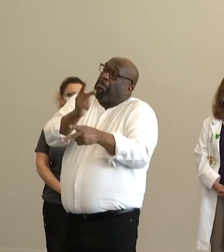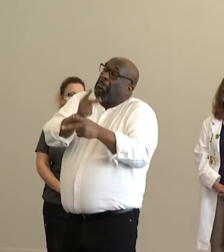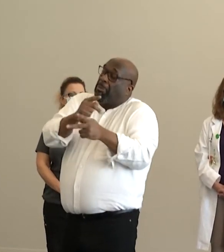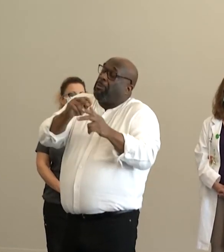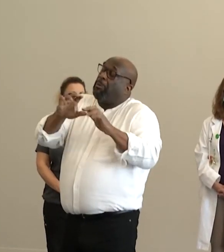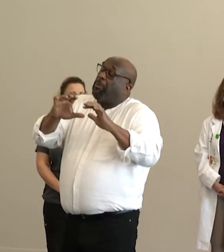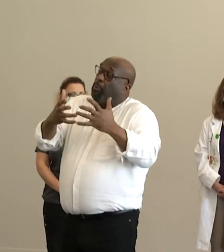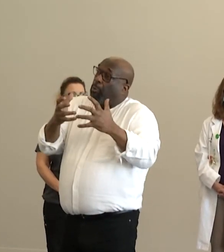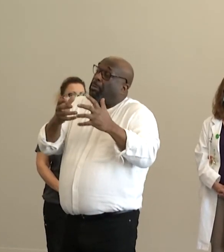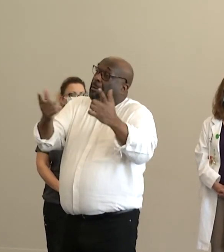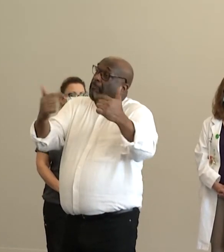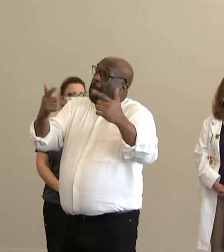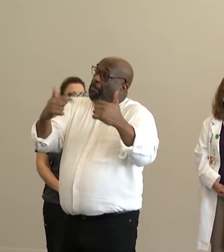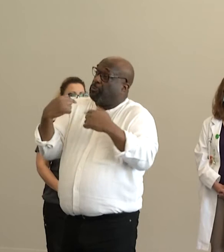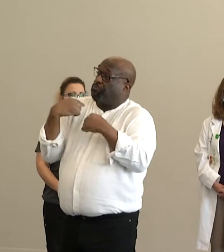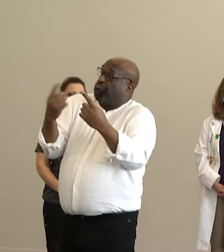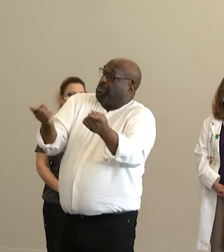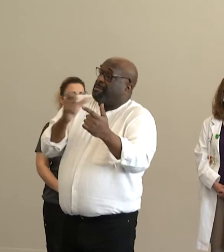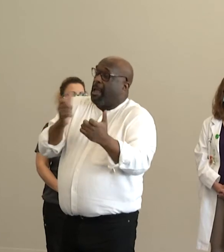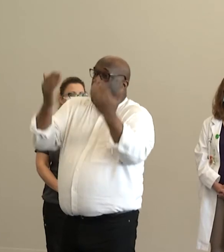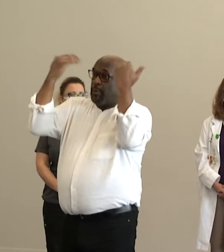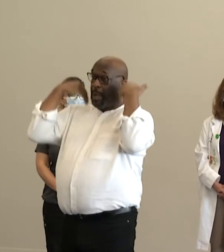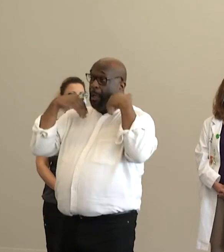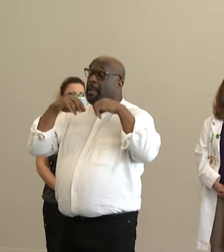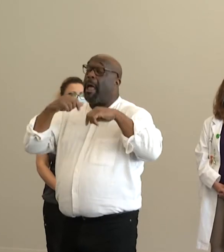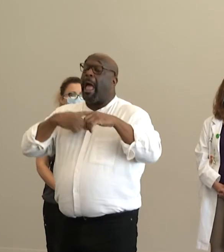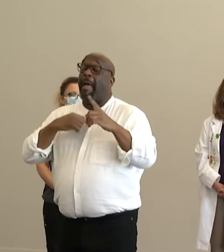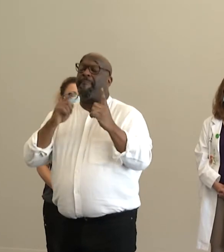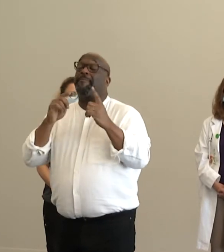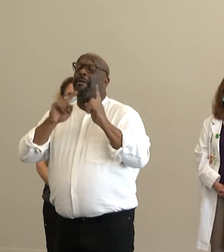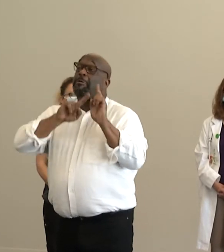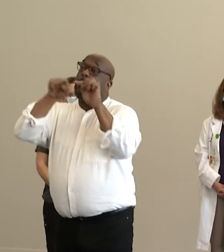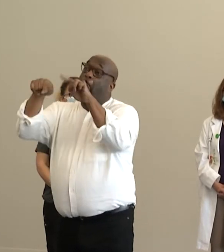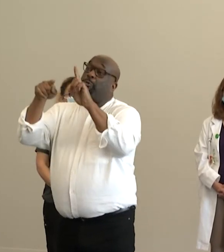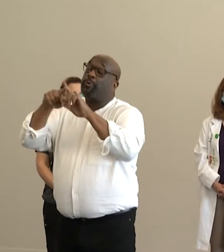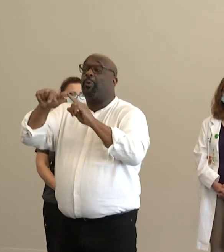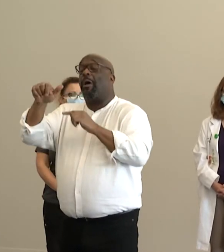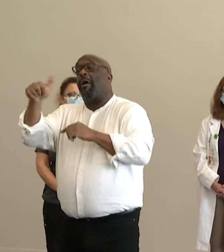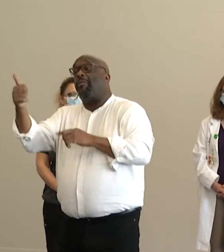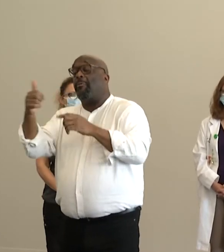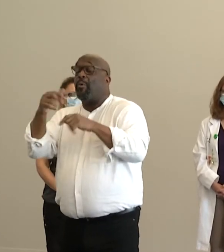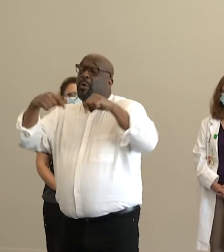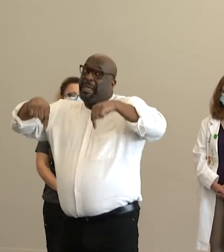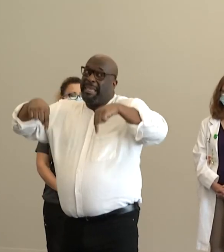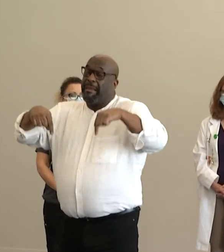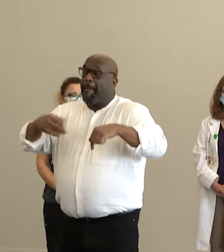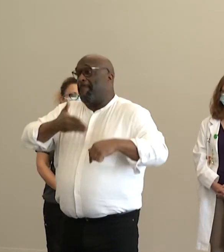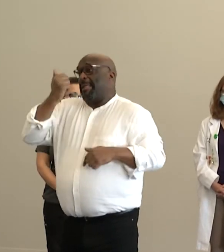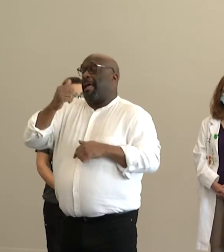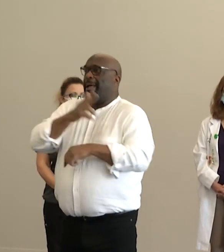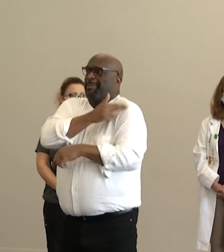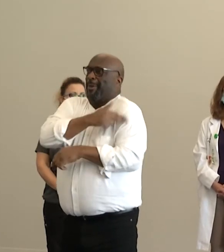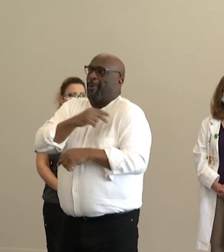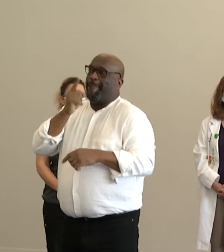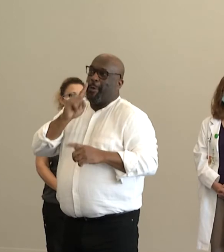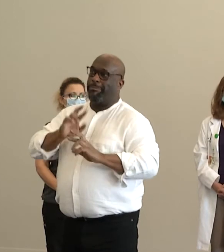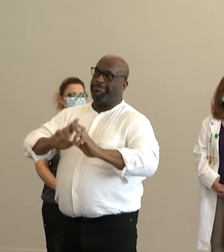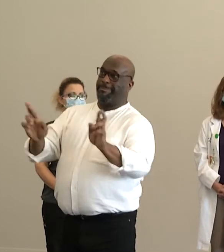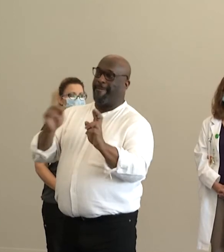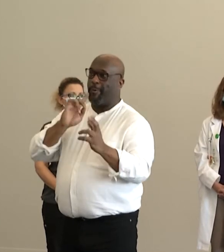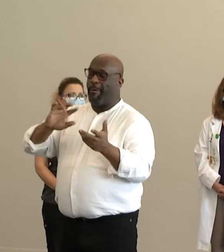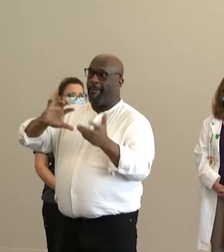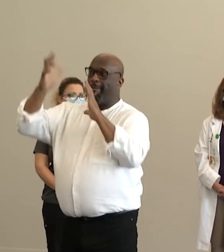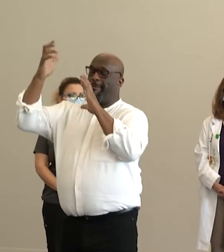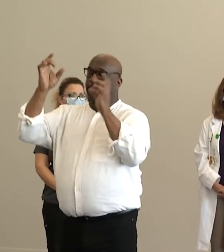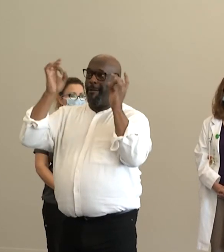I feel that I'm at one of the better hospitals for disaster preparedness. So I'm proud to say that they are keeping